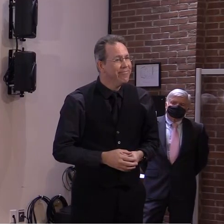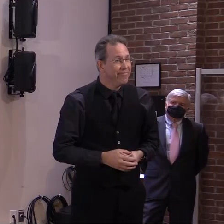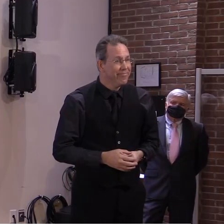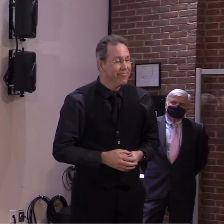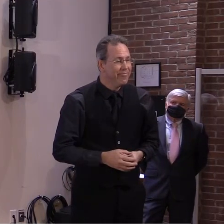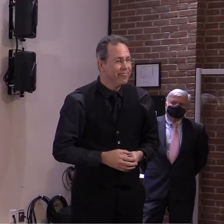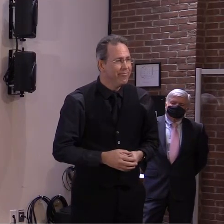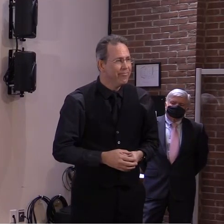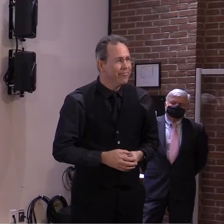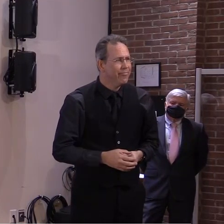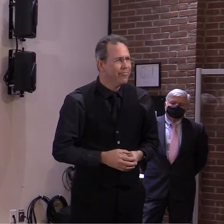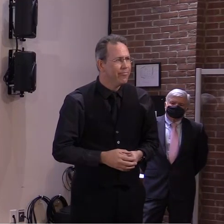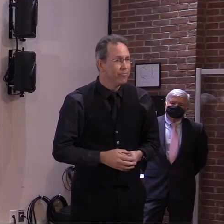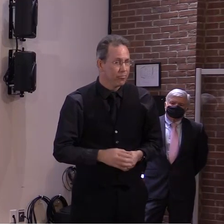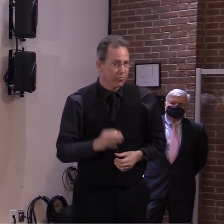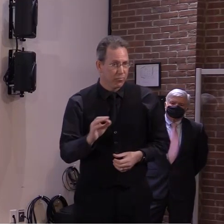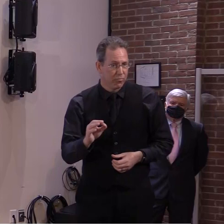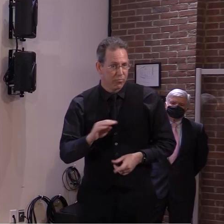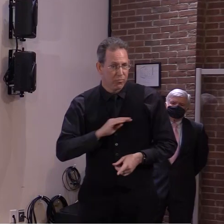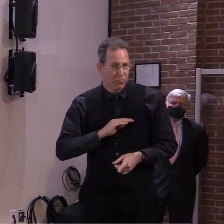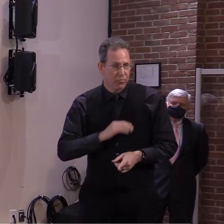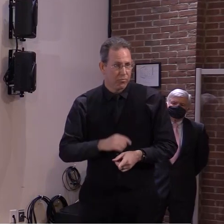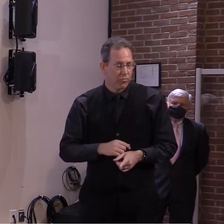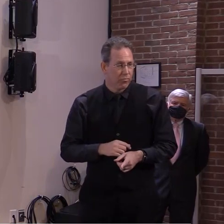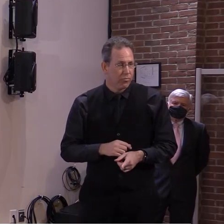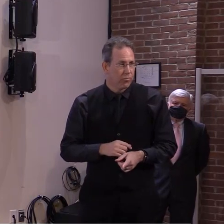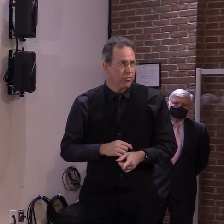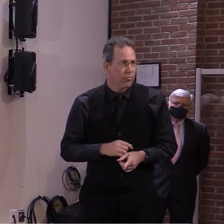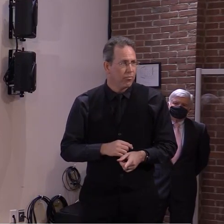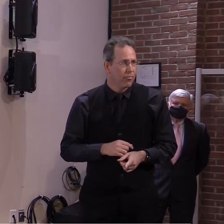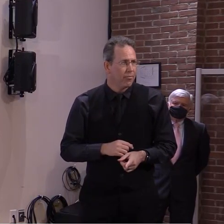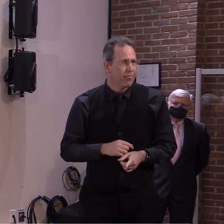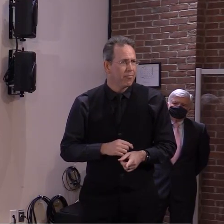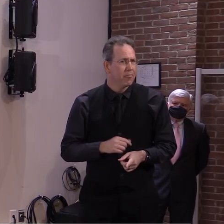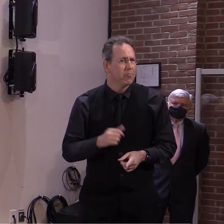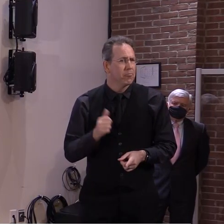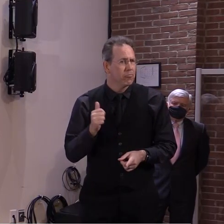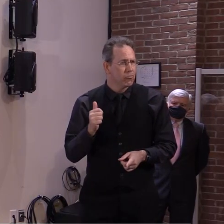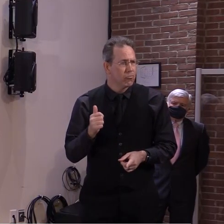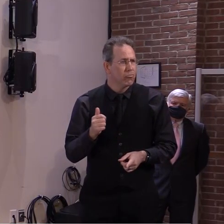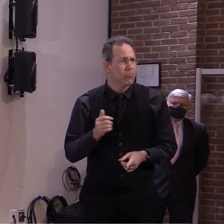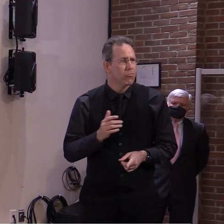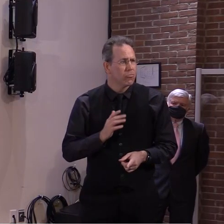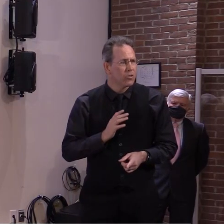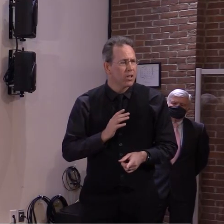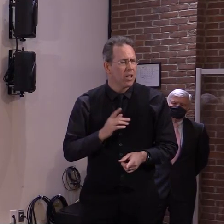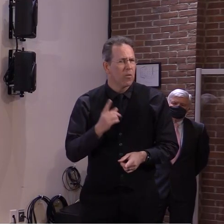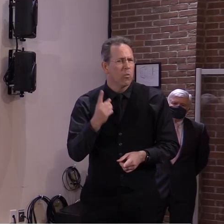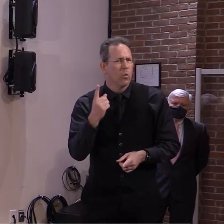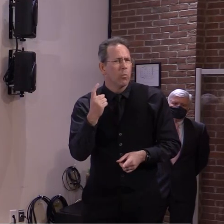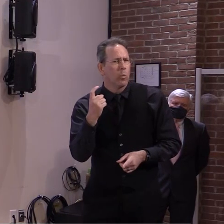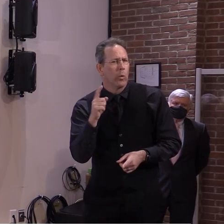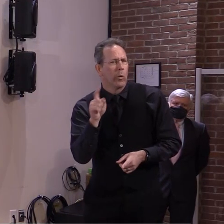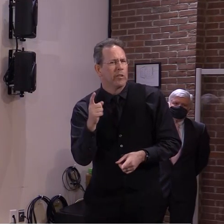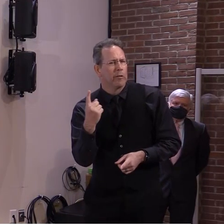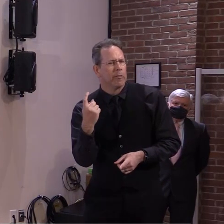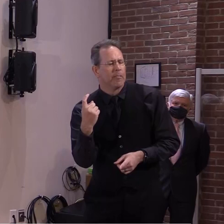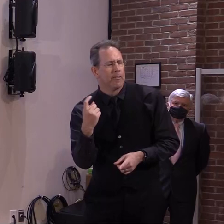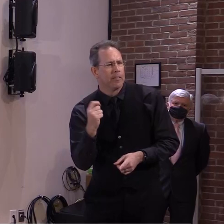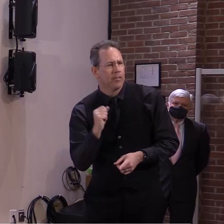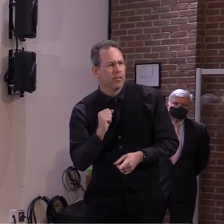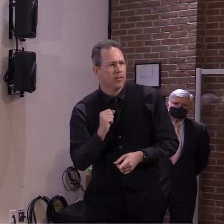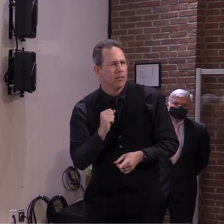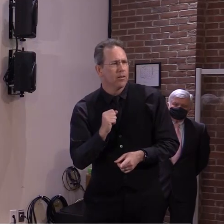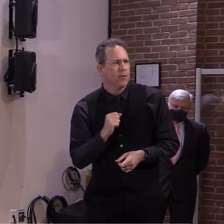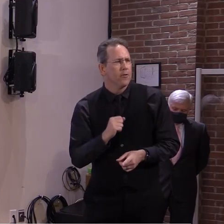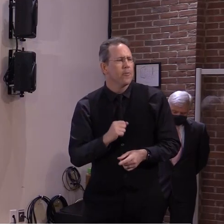You had another question, thank though? Thank you. Yeah, I think this might be a quick one. You know, with our understanding of the variant, you